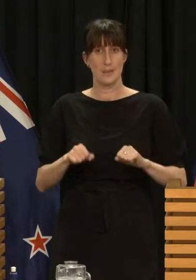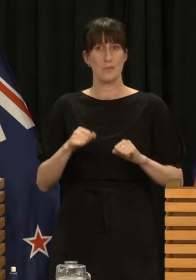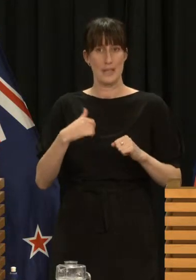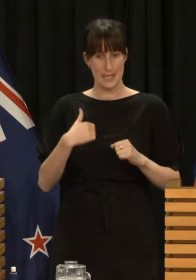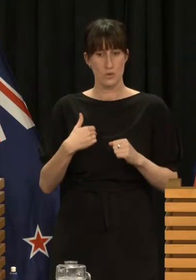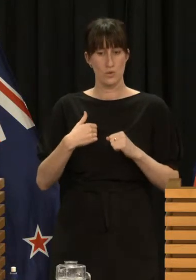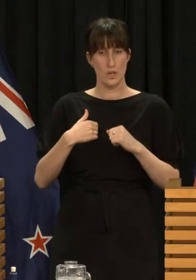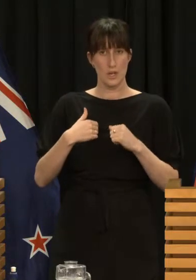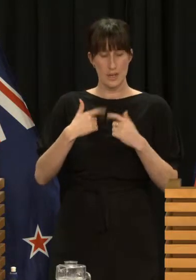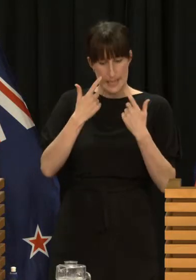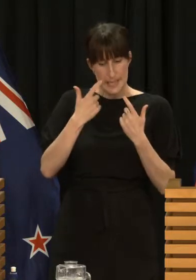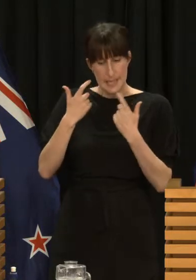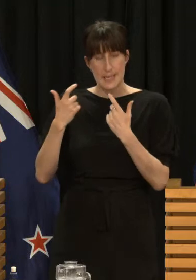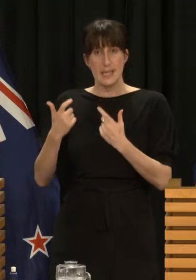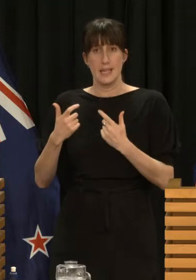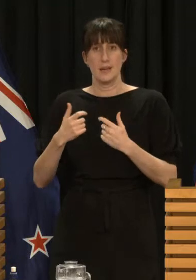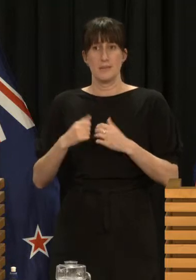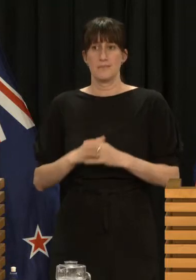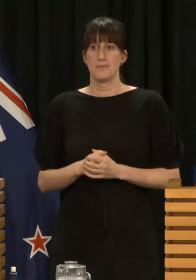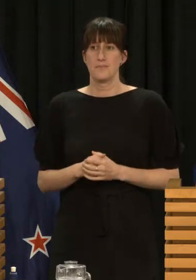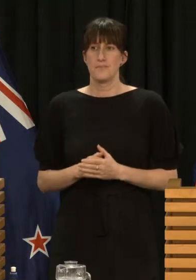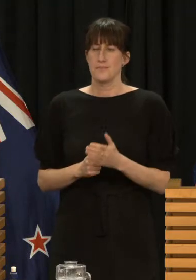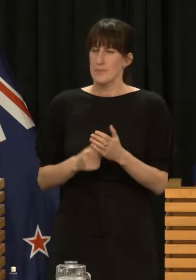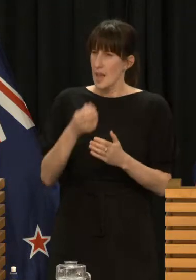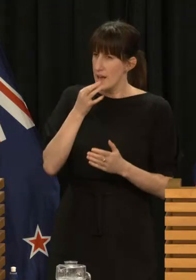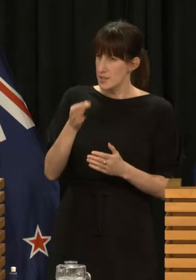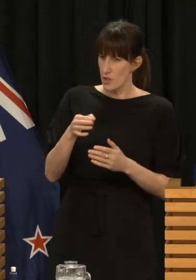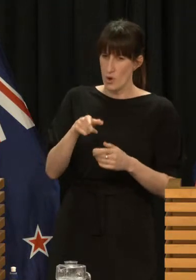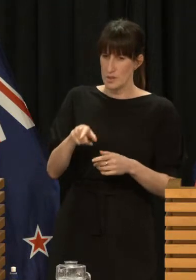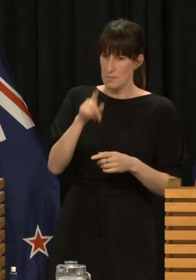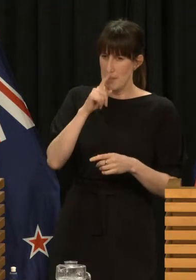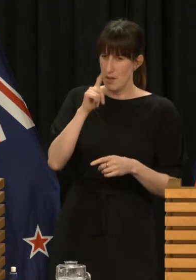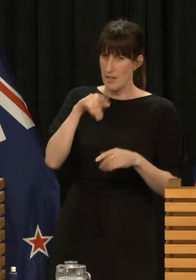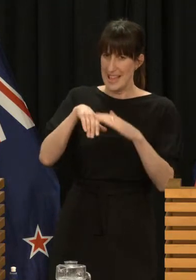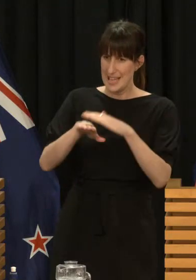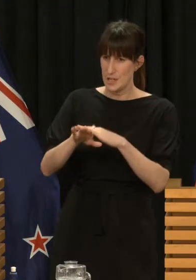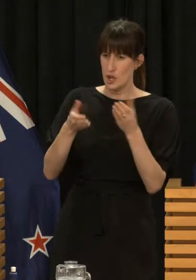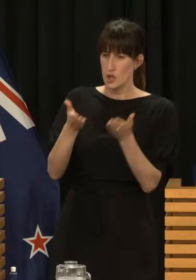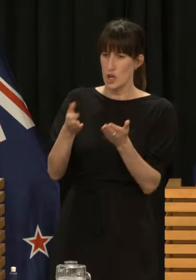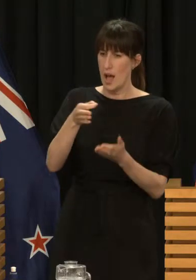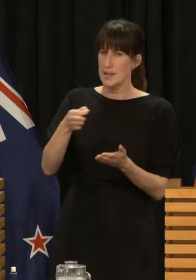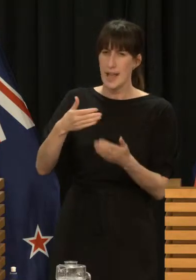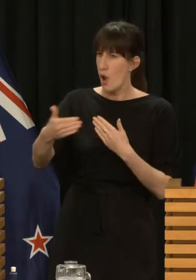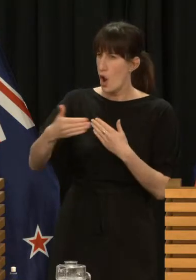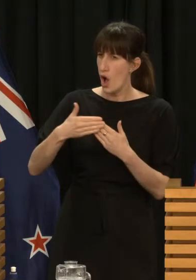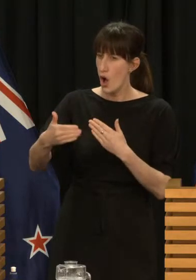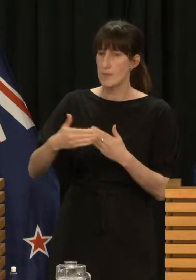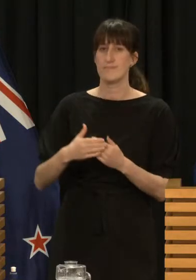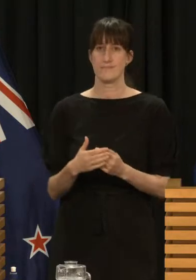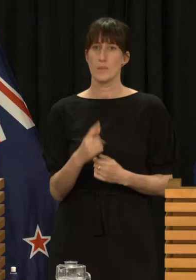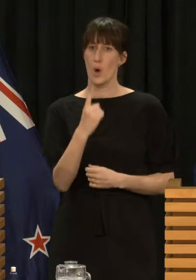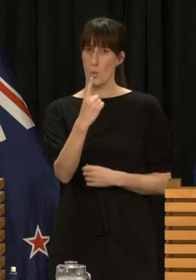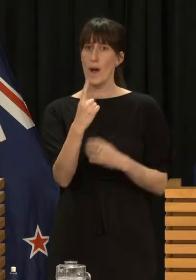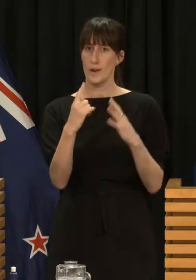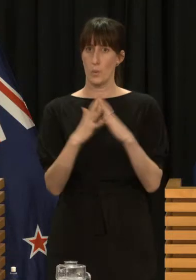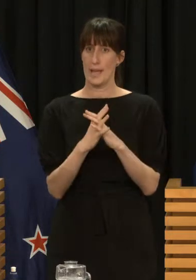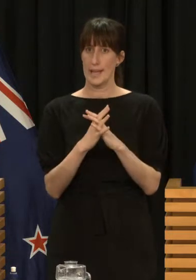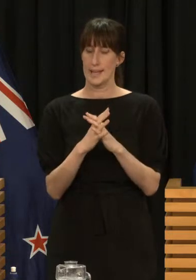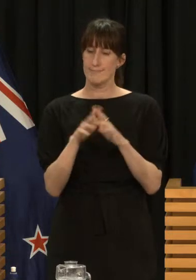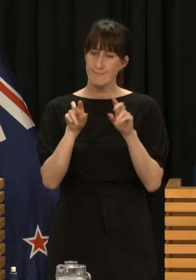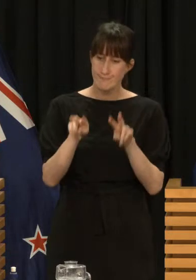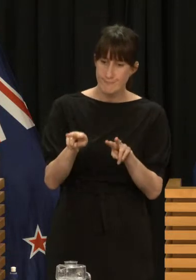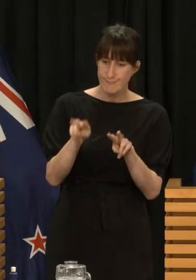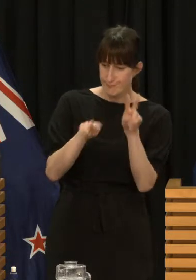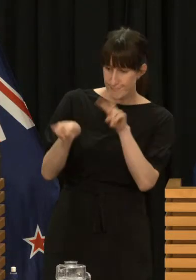the people are going to be doing. Are you going to be there for? They are there for about a week. So they'll be having a good look at all of those systems, and then when they come back,